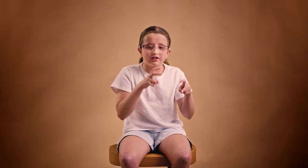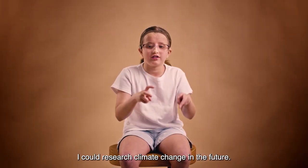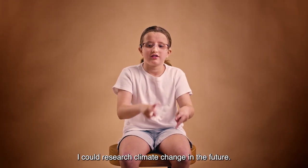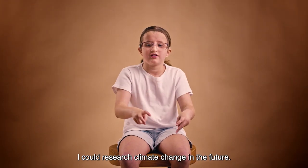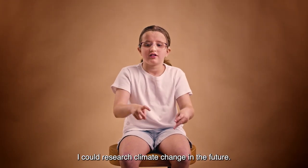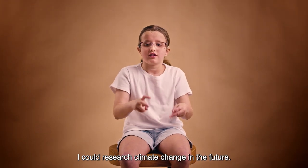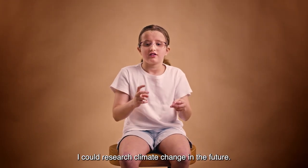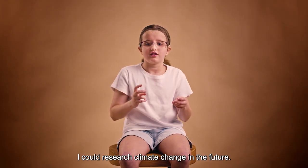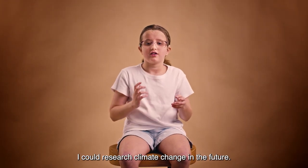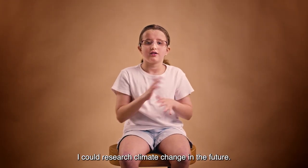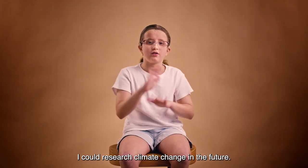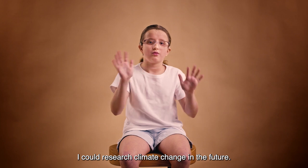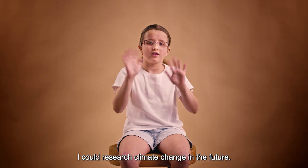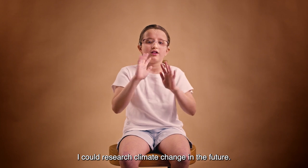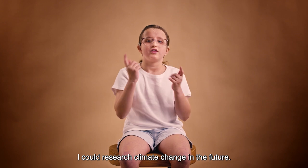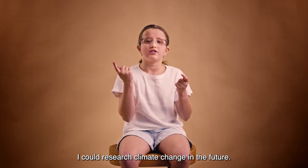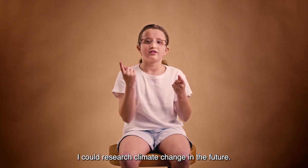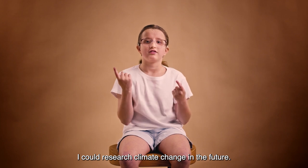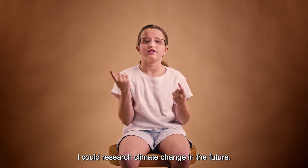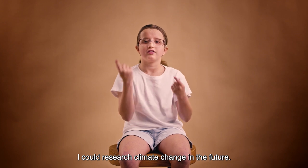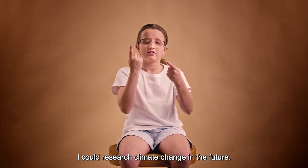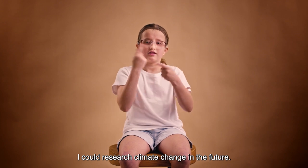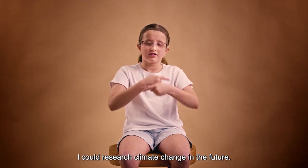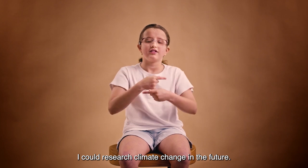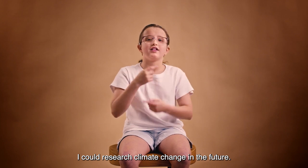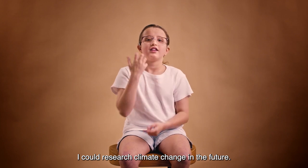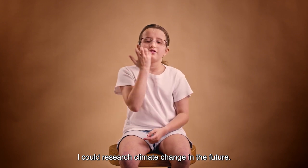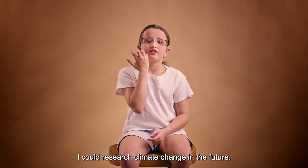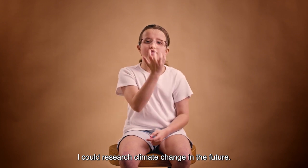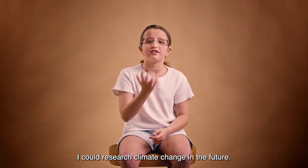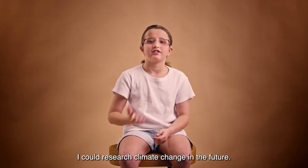I could research climate change in the future.